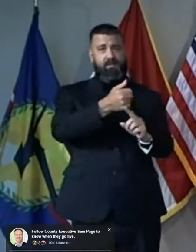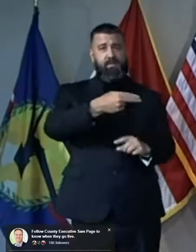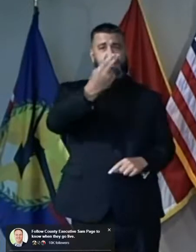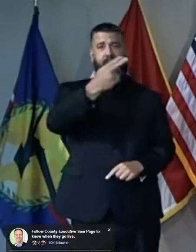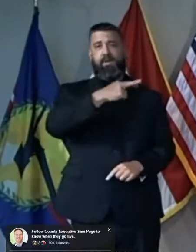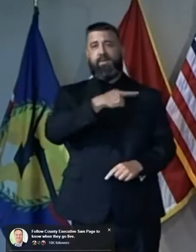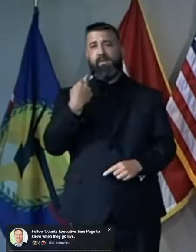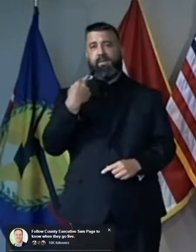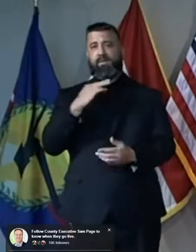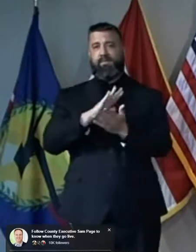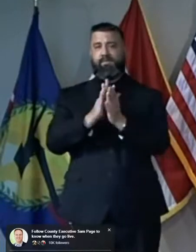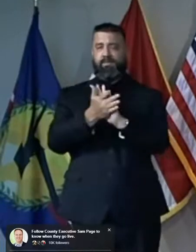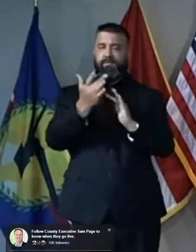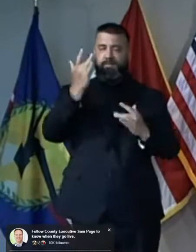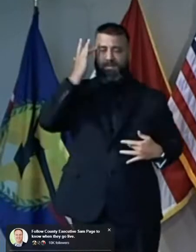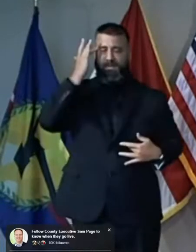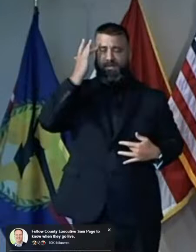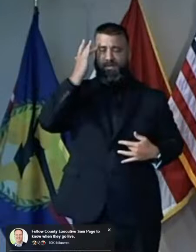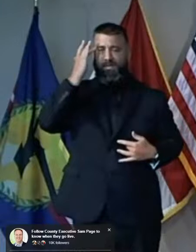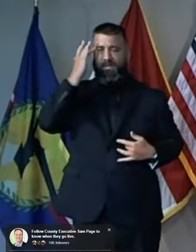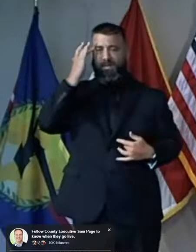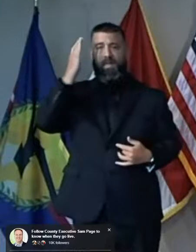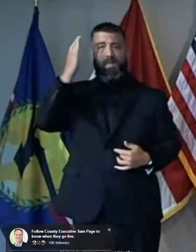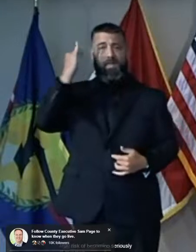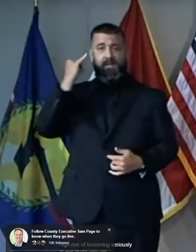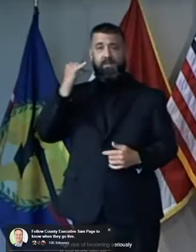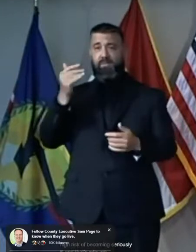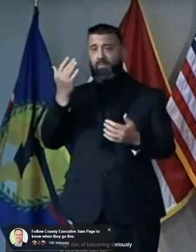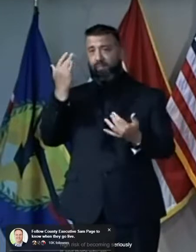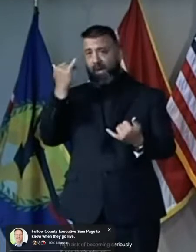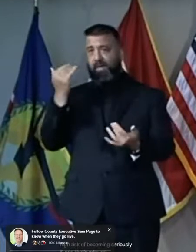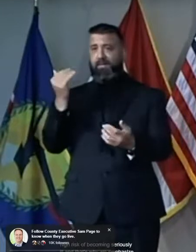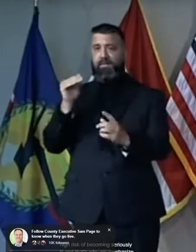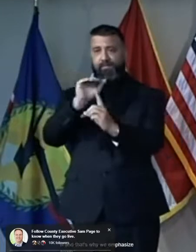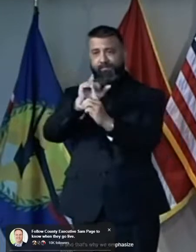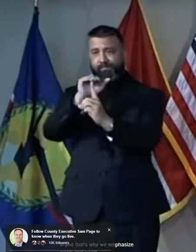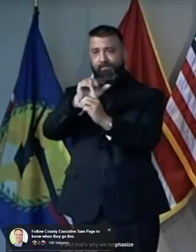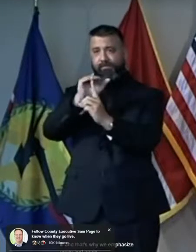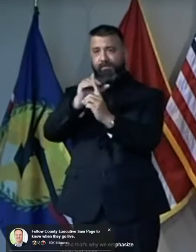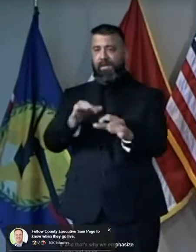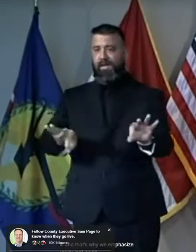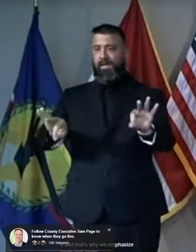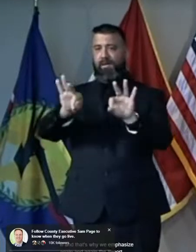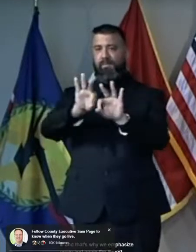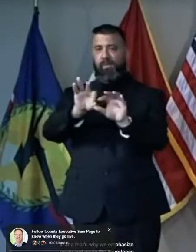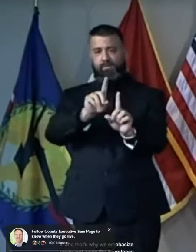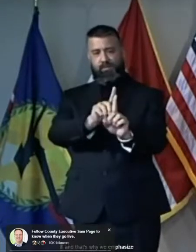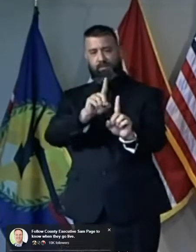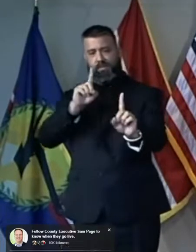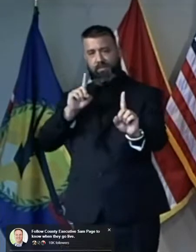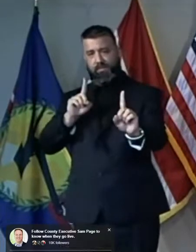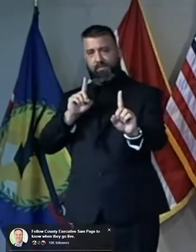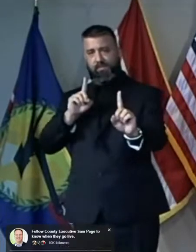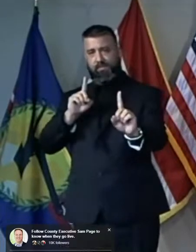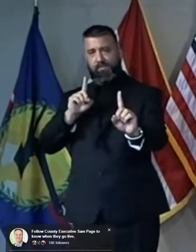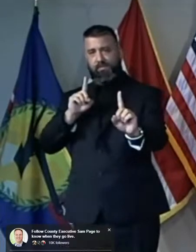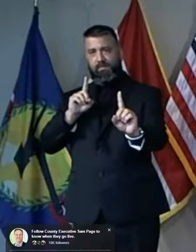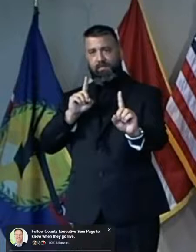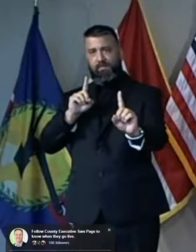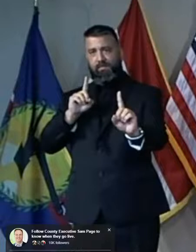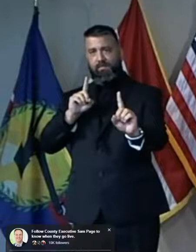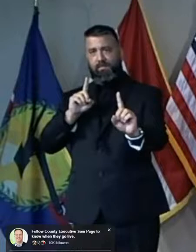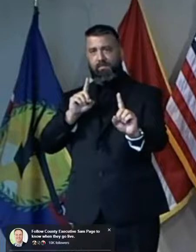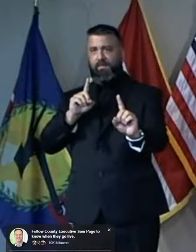ill. And that's why we emphasize again and again the importance of social distancing. And this is